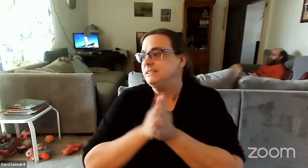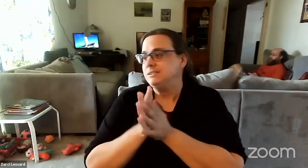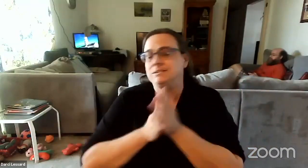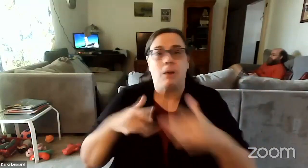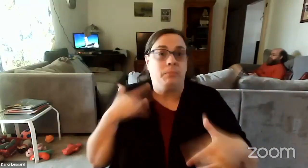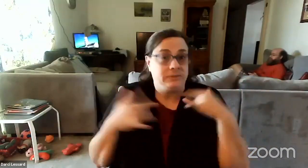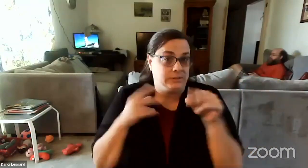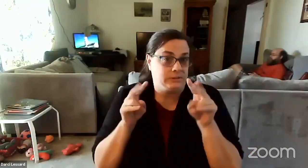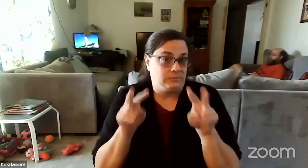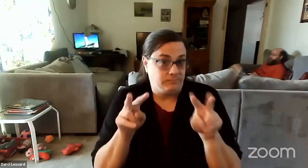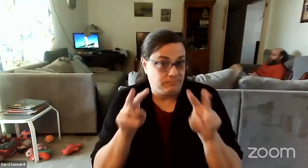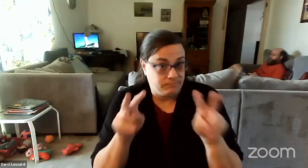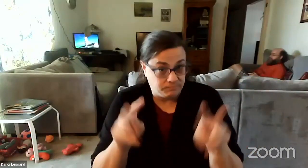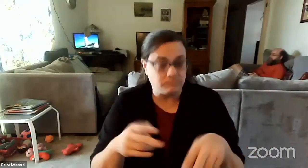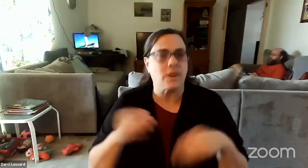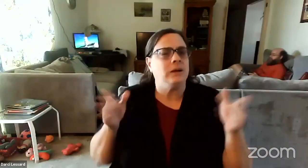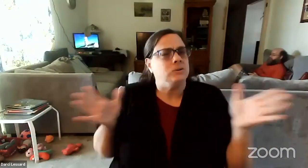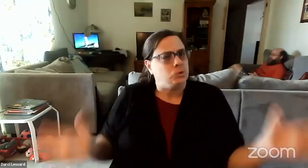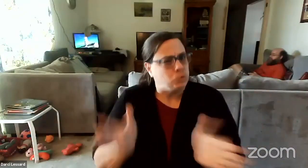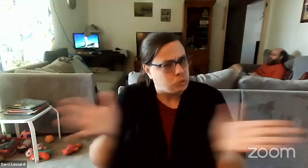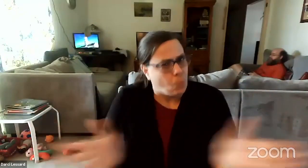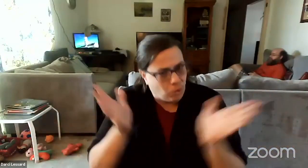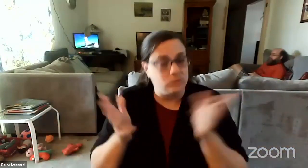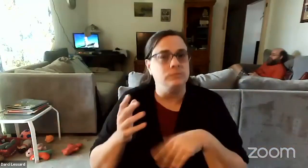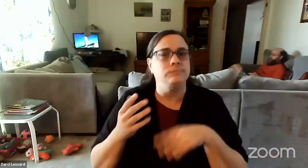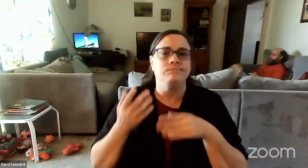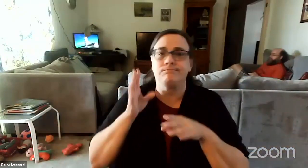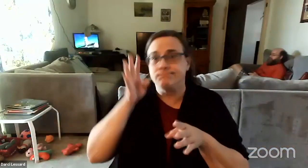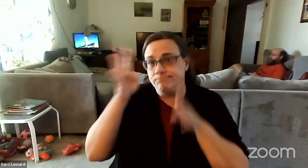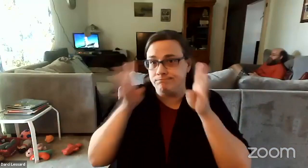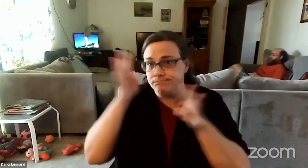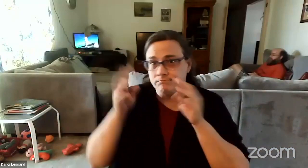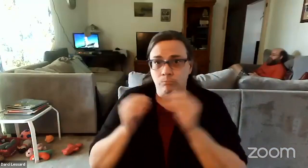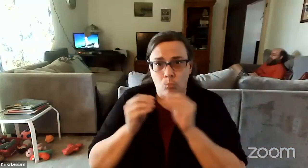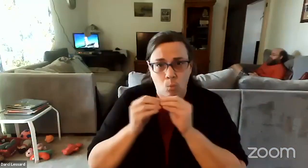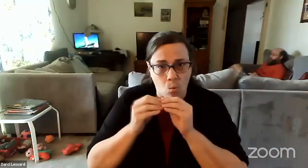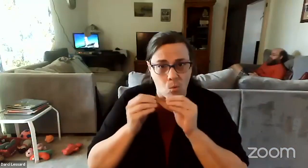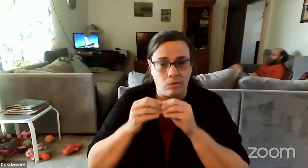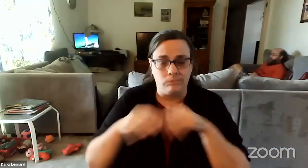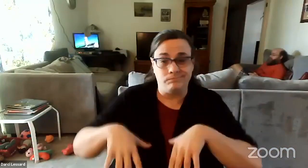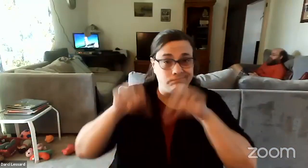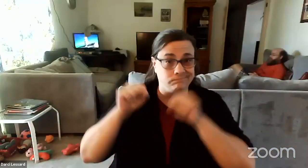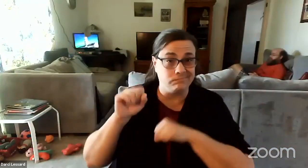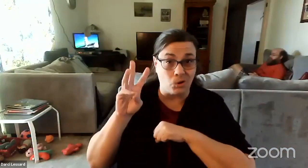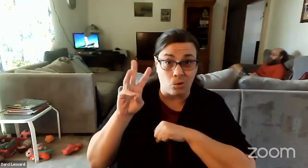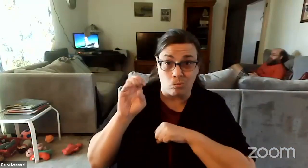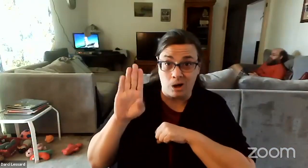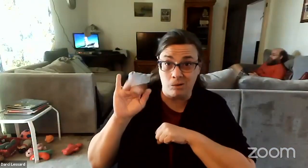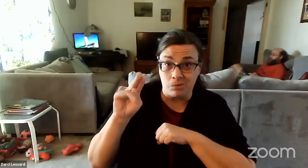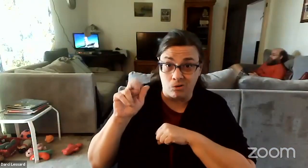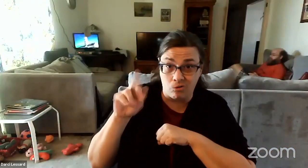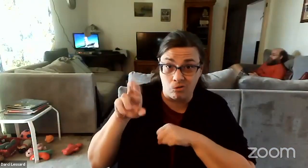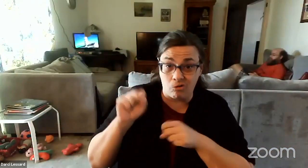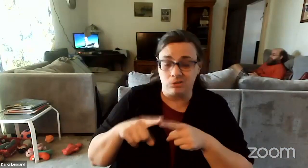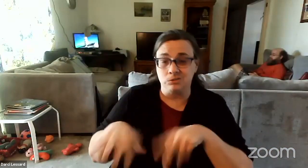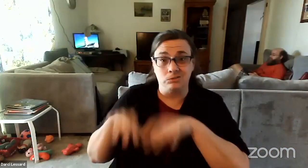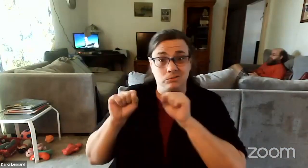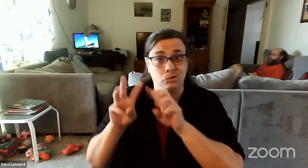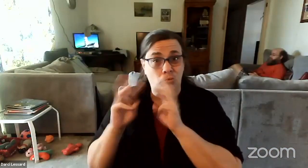old. I'm excited to see what is coming, and I want to really